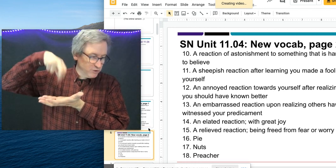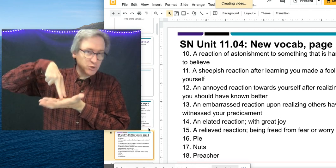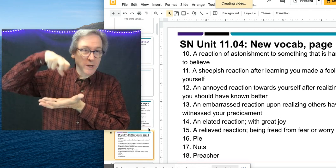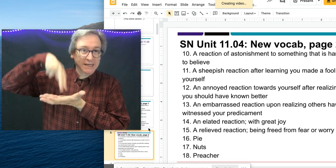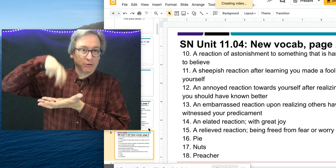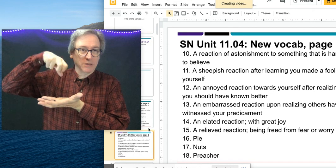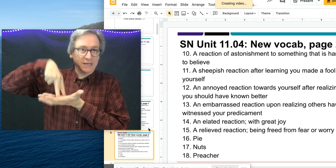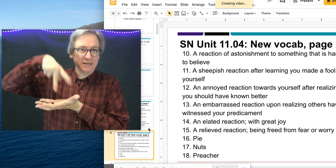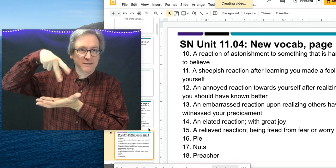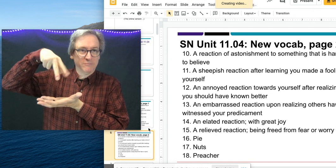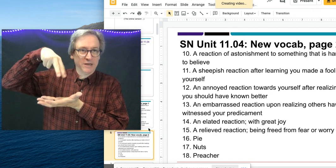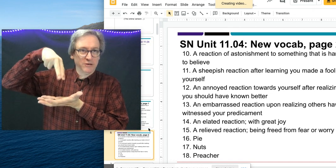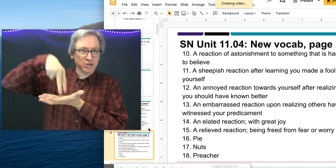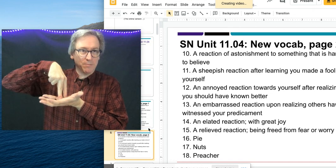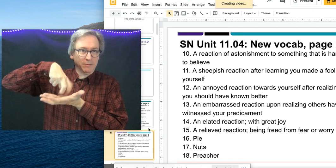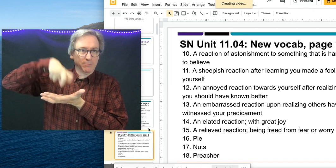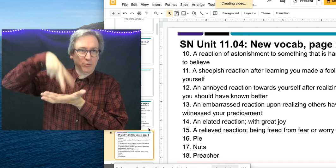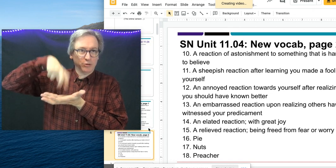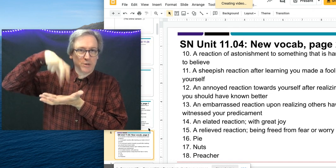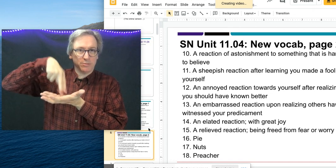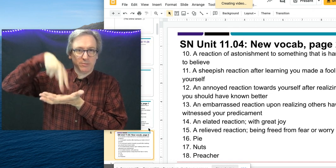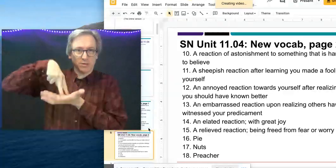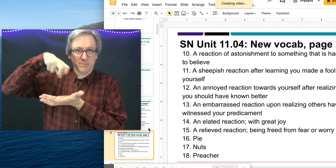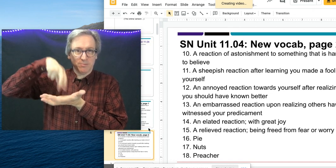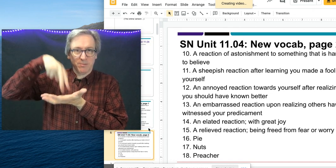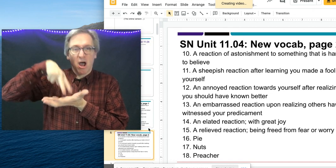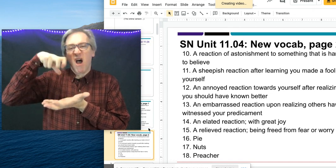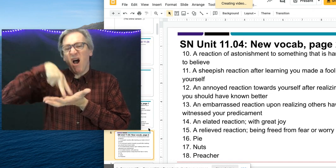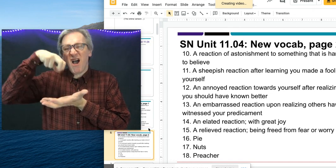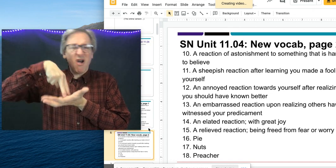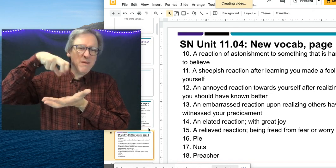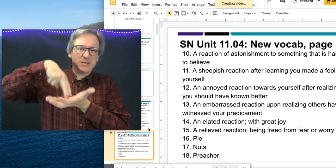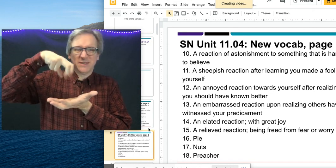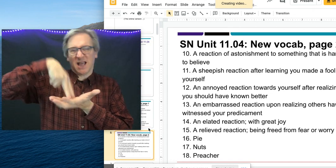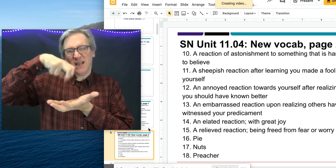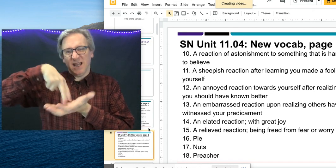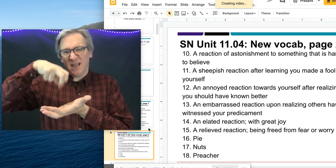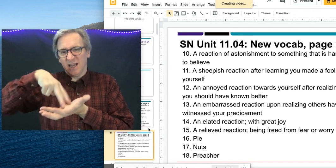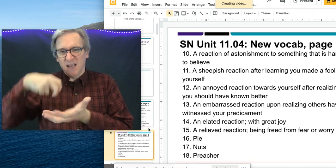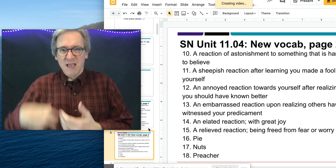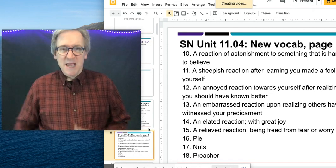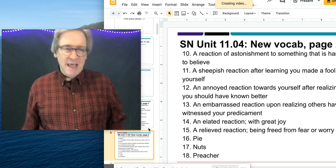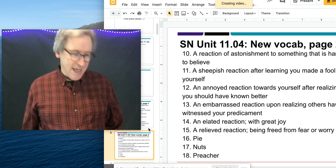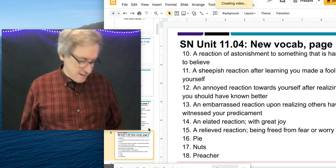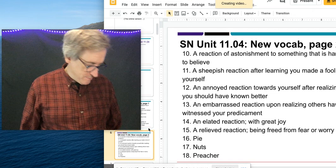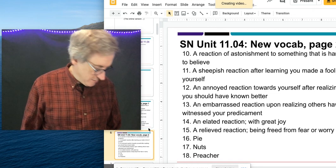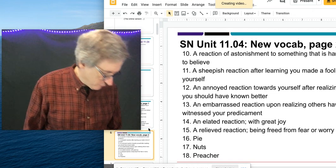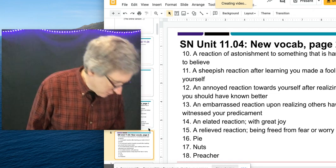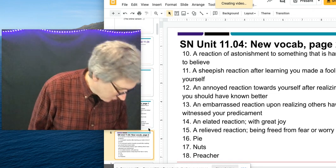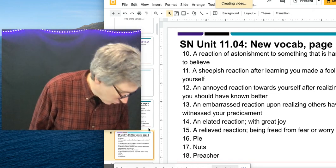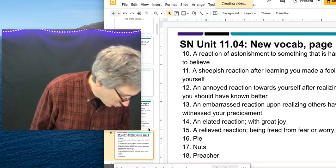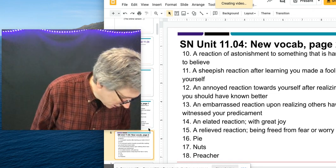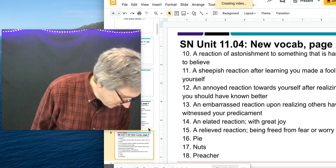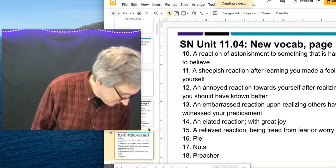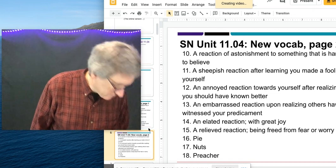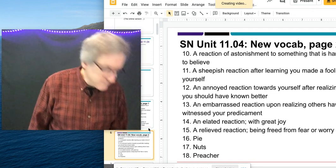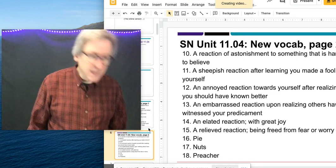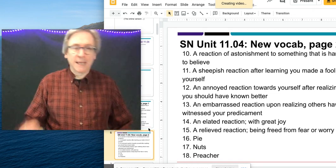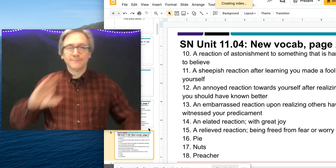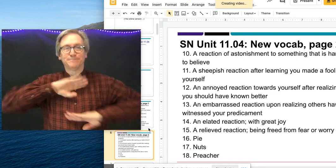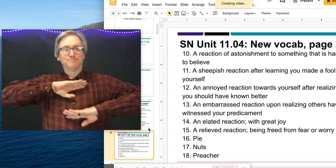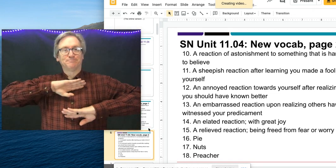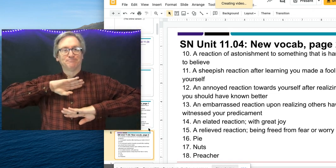jumping for joy, literally, right? You're jumping, jump. Oh, I'm so excited. And being free from worry.